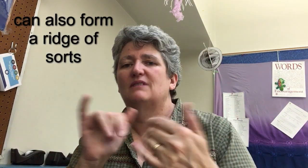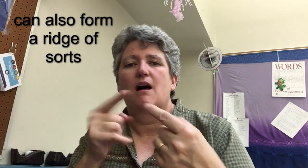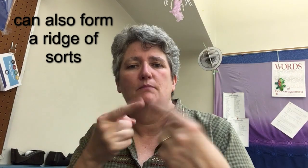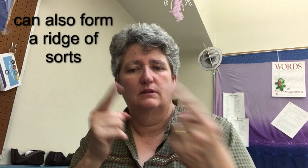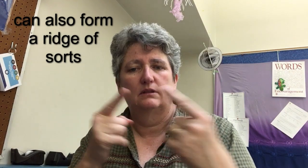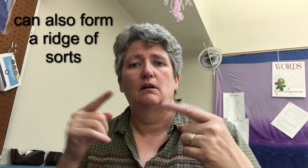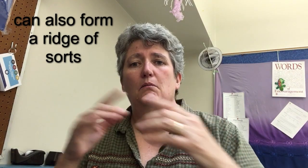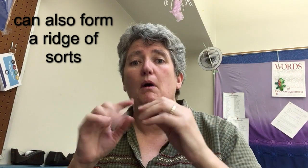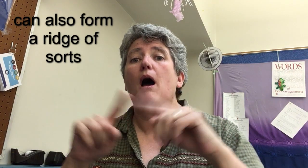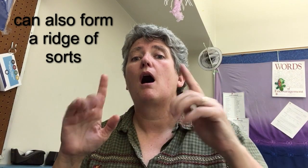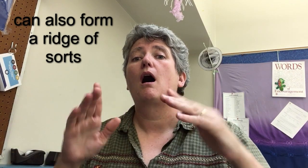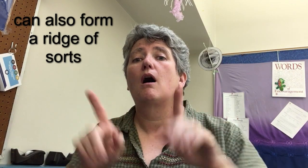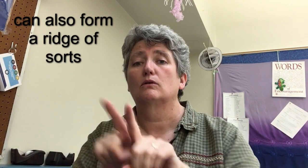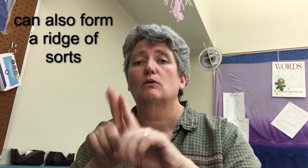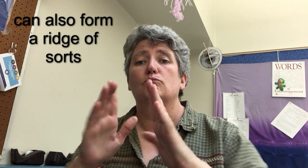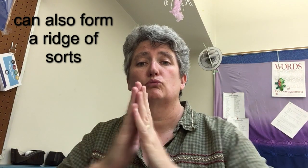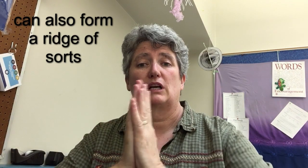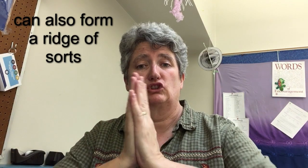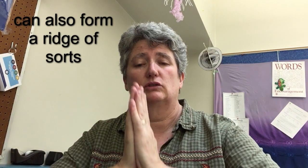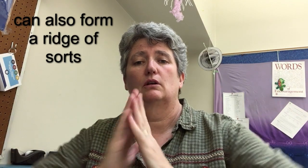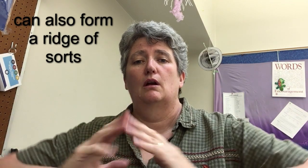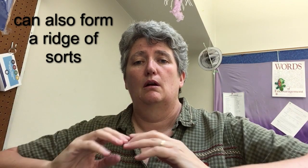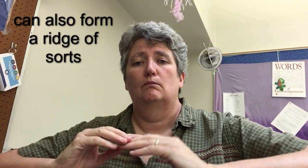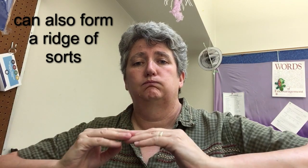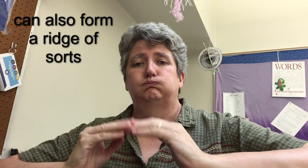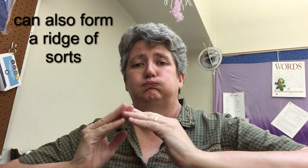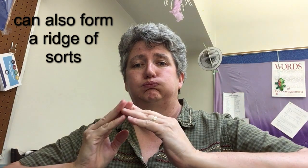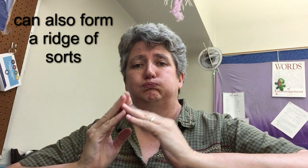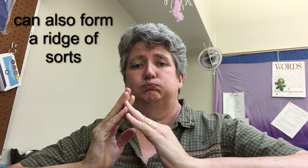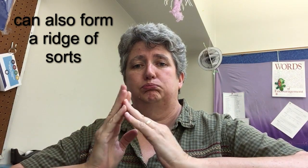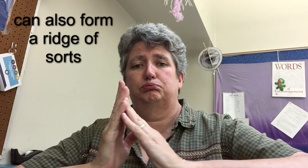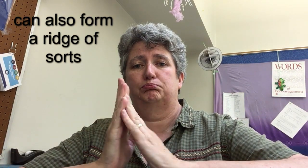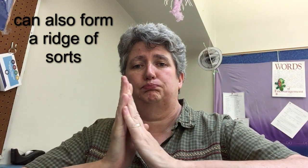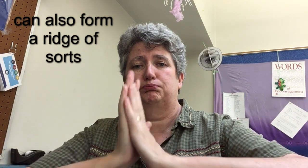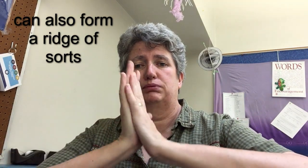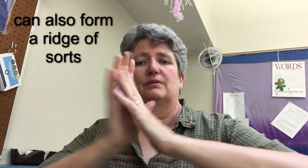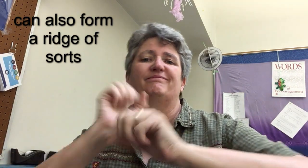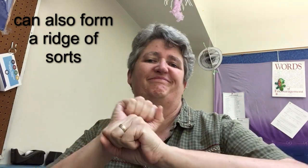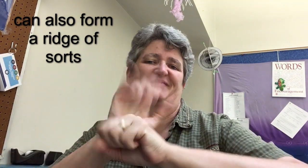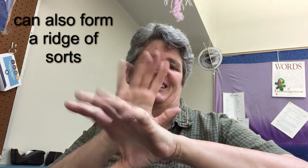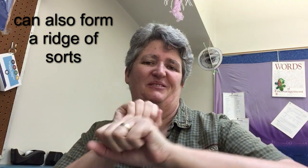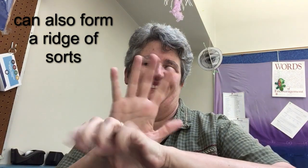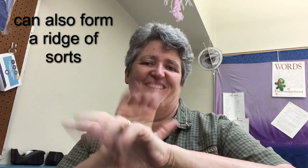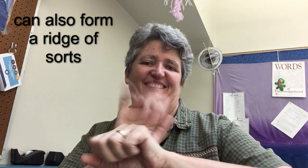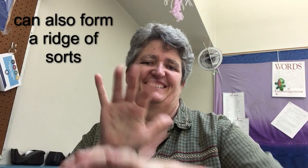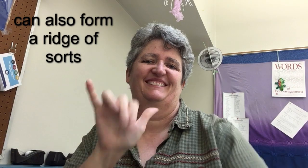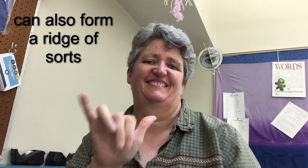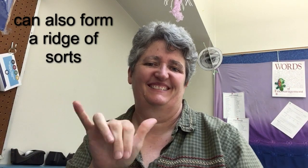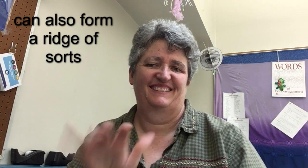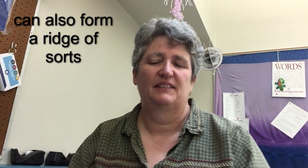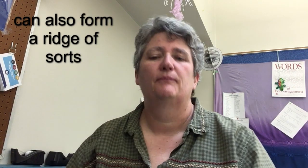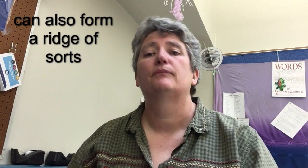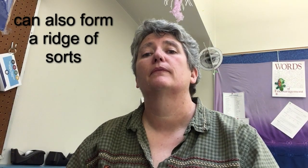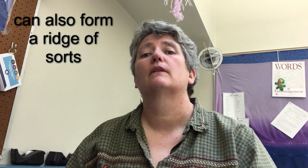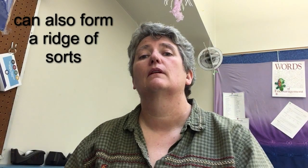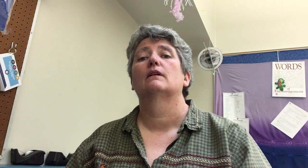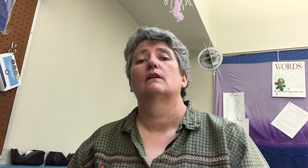Another one is almost like the opposite, but the two of them are coming together, and they're actually building up and making mountain ranges, or mountains.